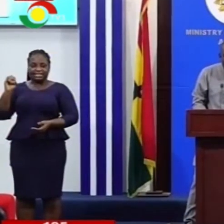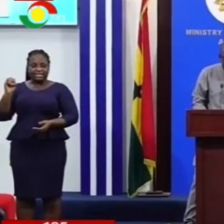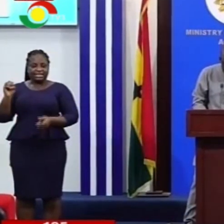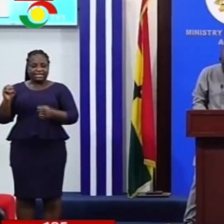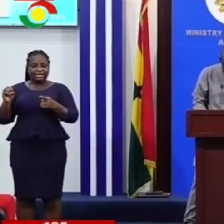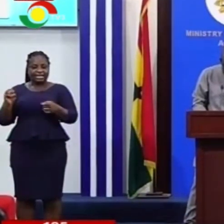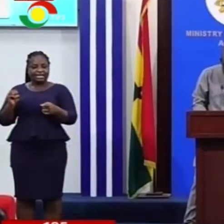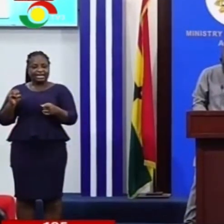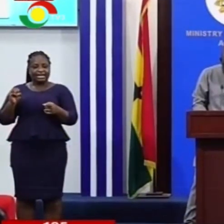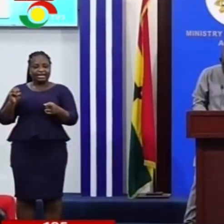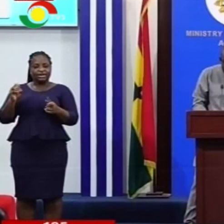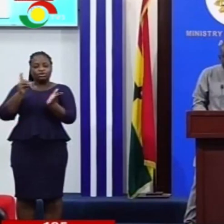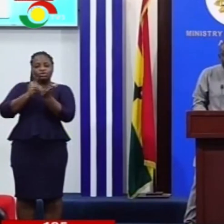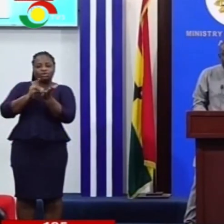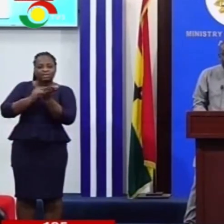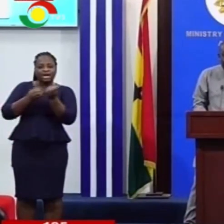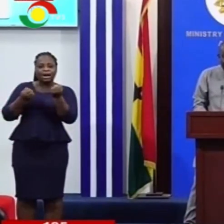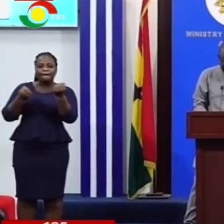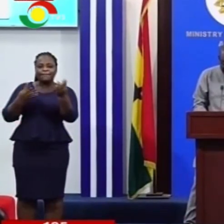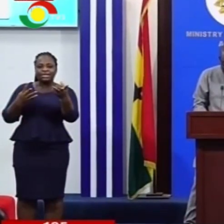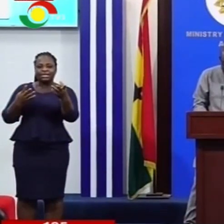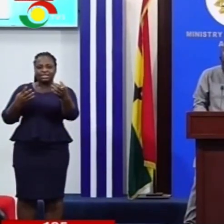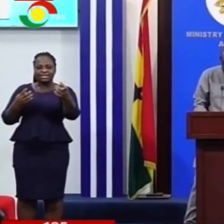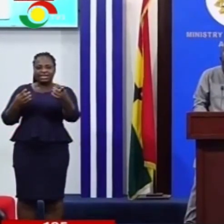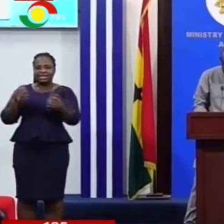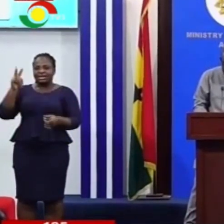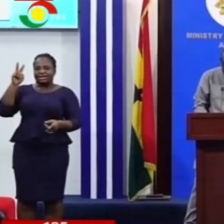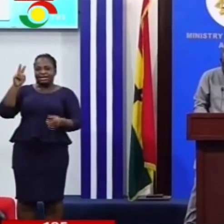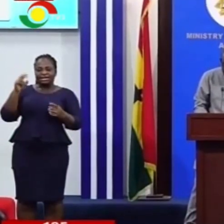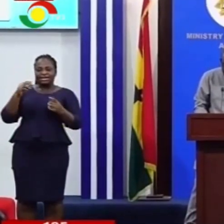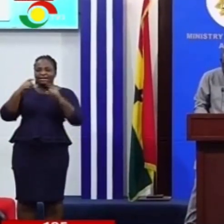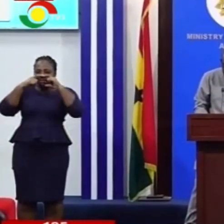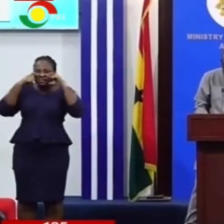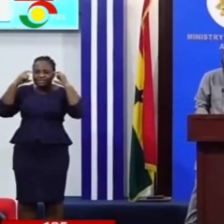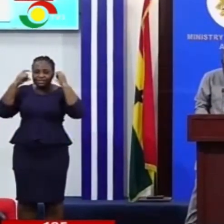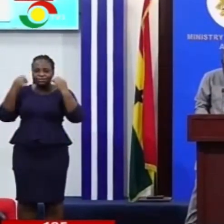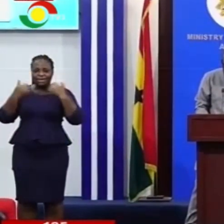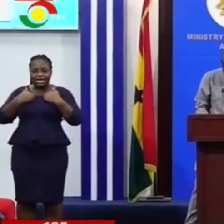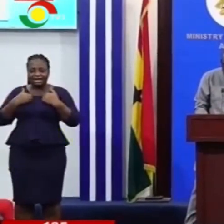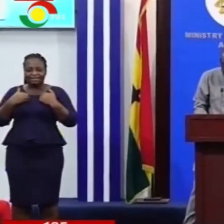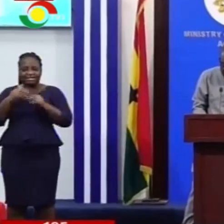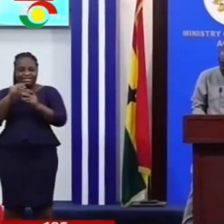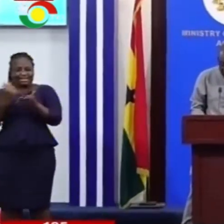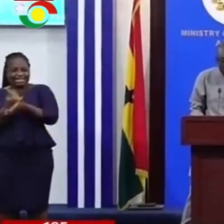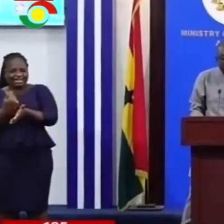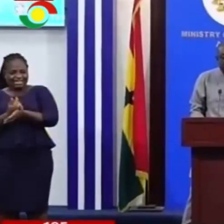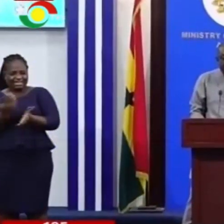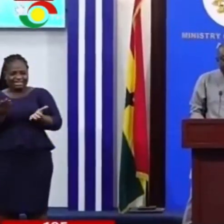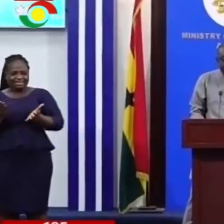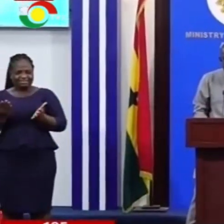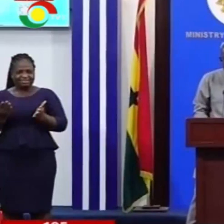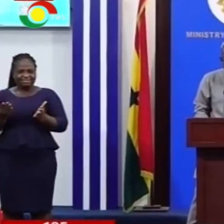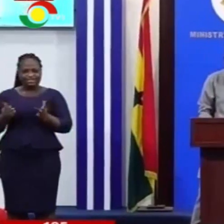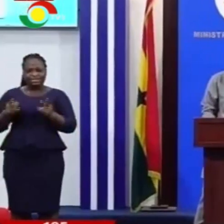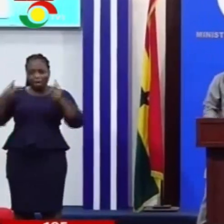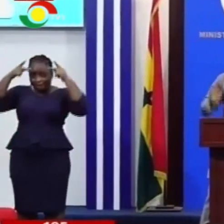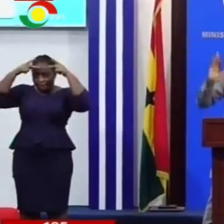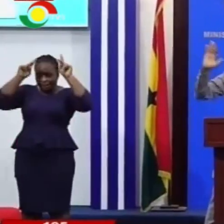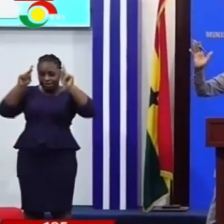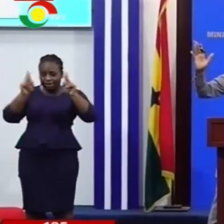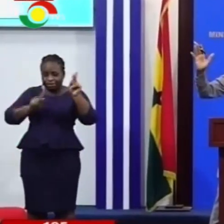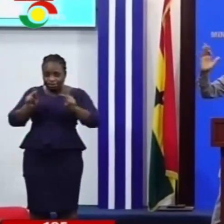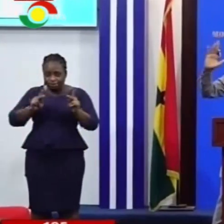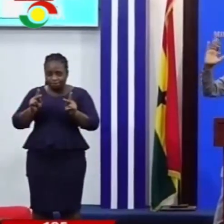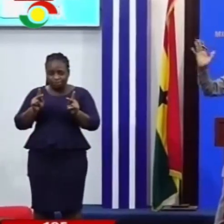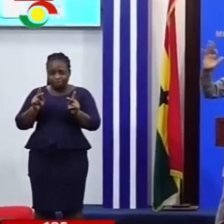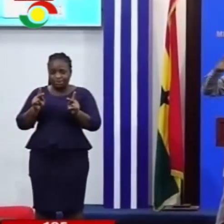I will invite you to speak to how many ventilators do we have within the Ghanaian jurisdiction. And maybe you want to nuance it between in the public sector and the estimate